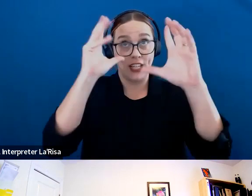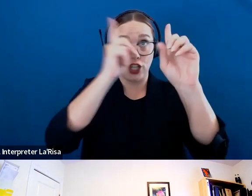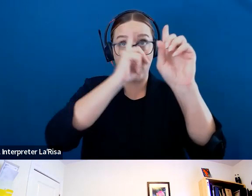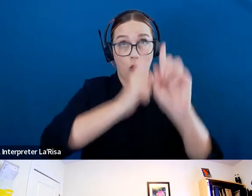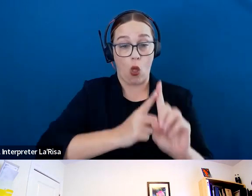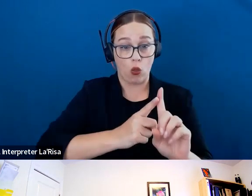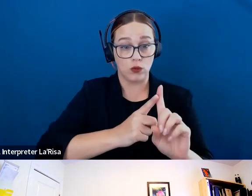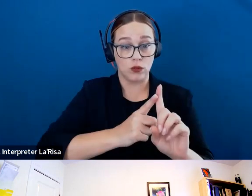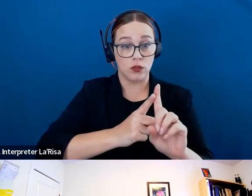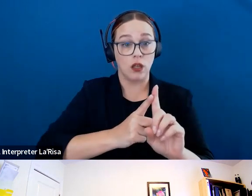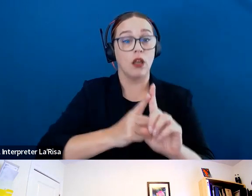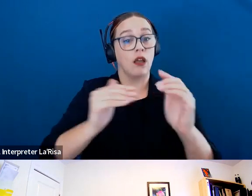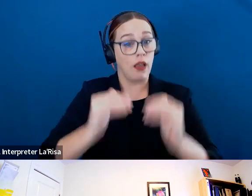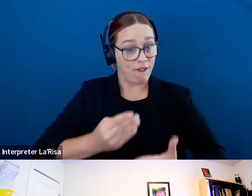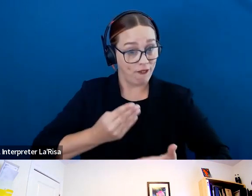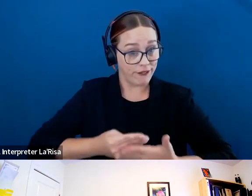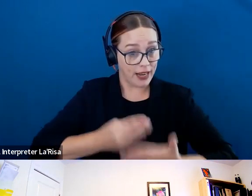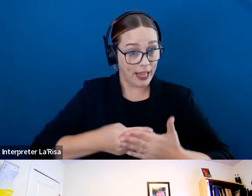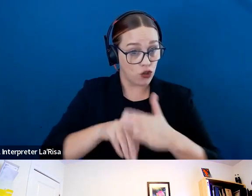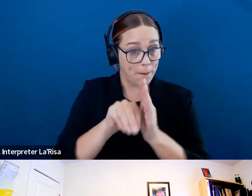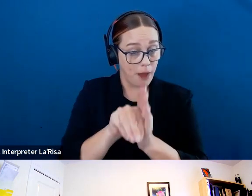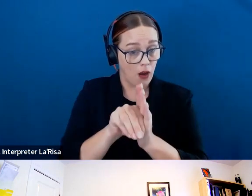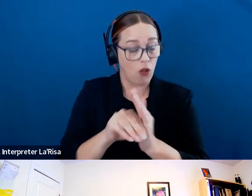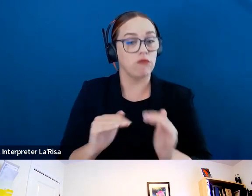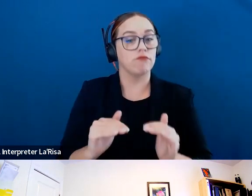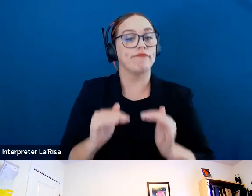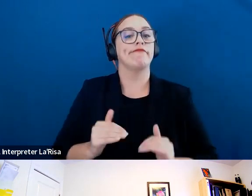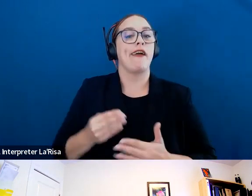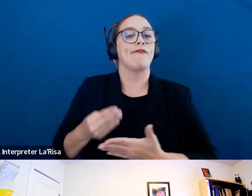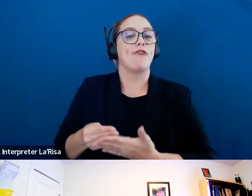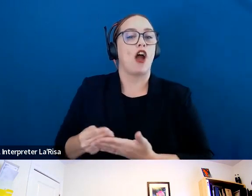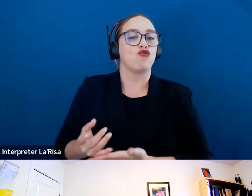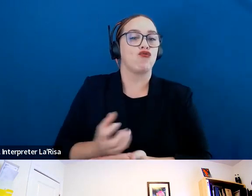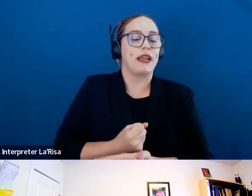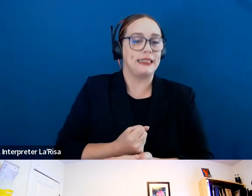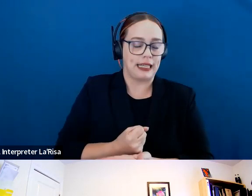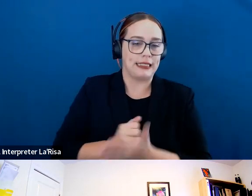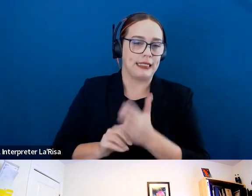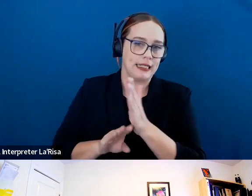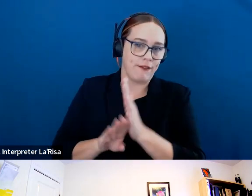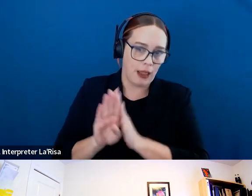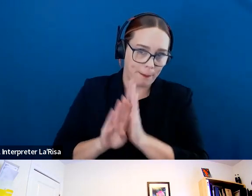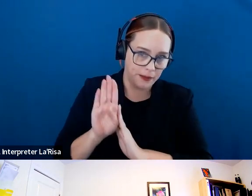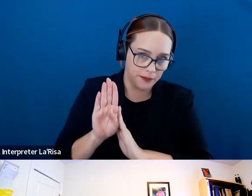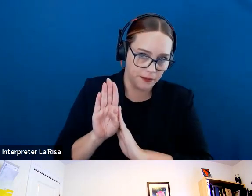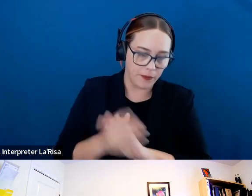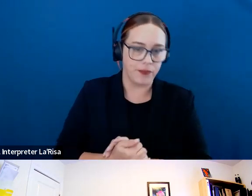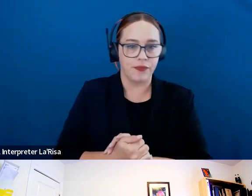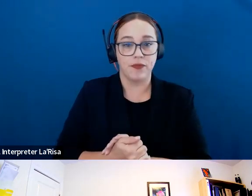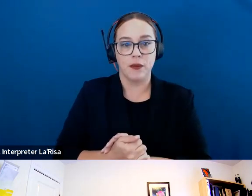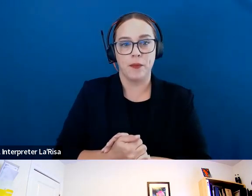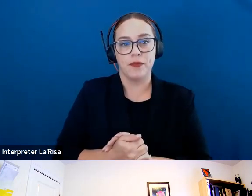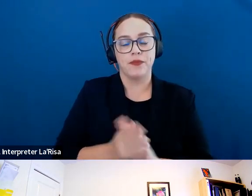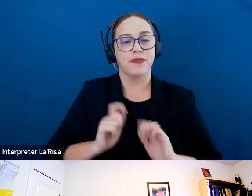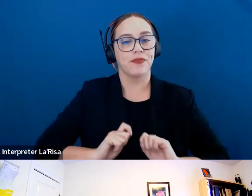financial model, and fundraising and development. So I am going to move on to